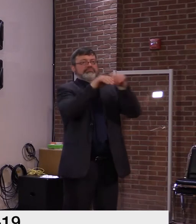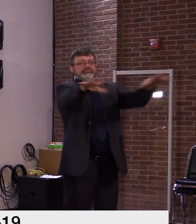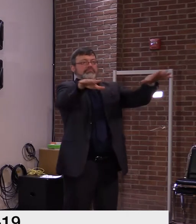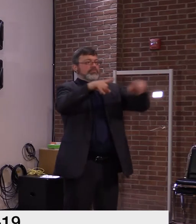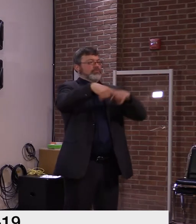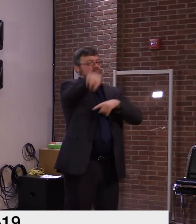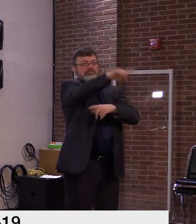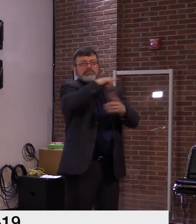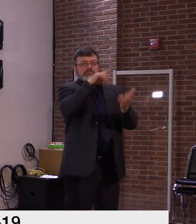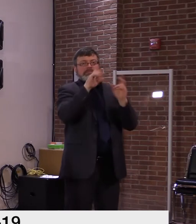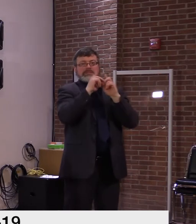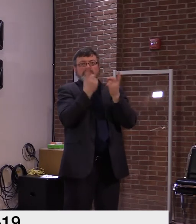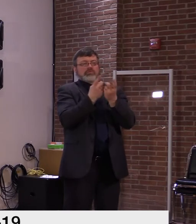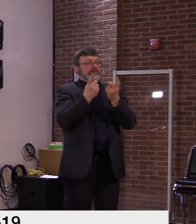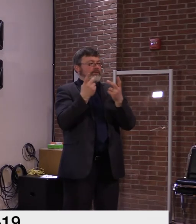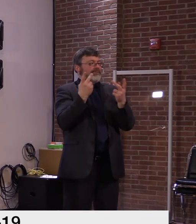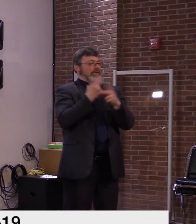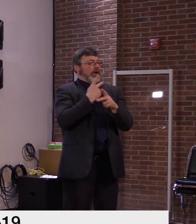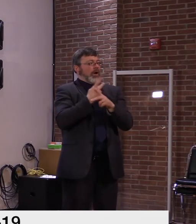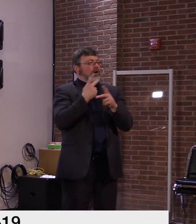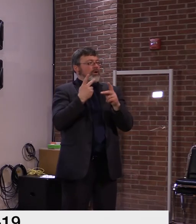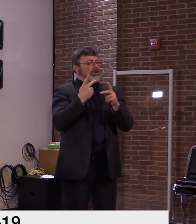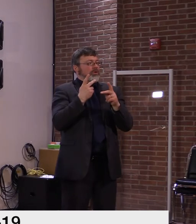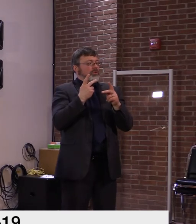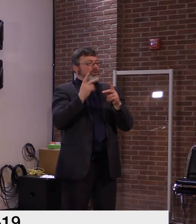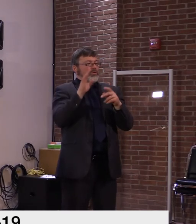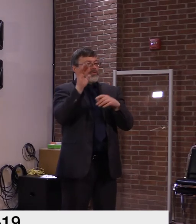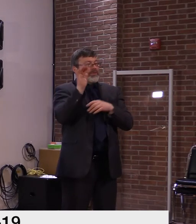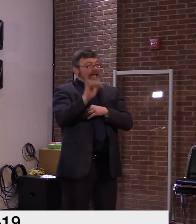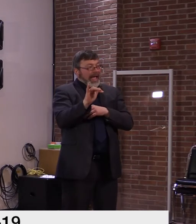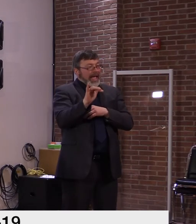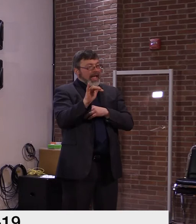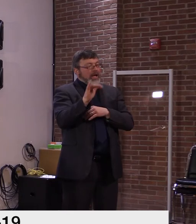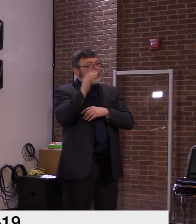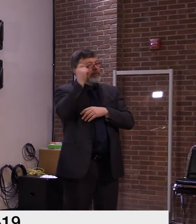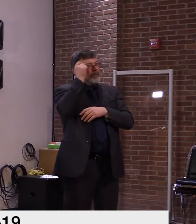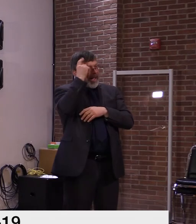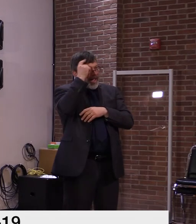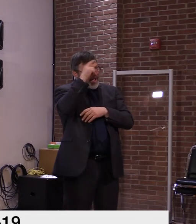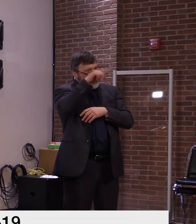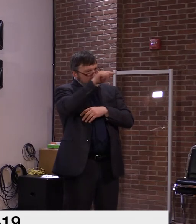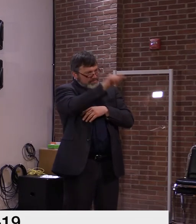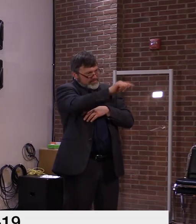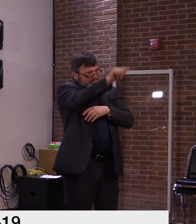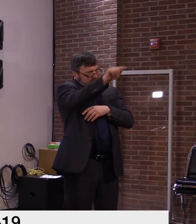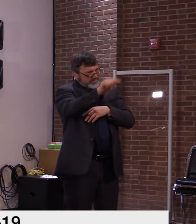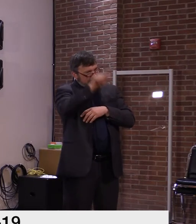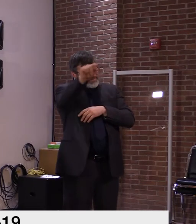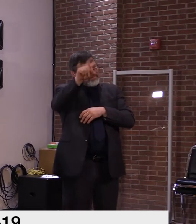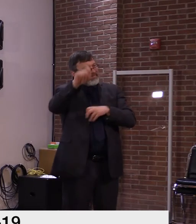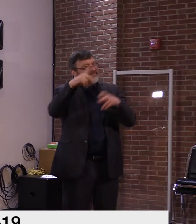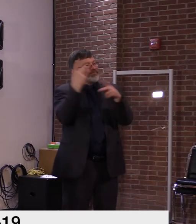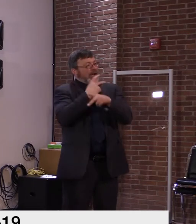is to understand what the needs are, and then the second step will be to devise the strategies, and I'm sure summer will be part of that strategy.